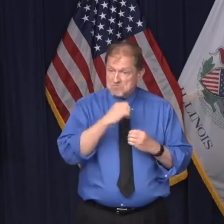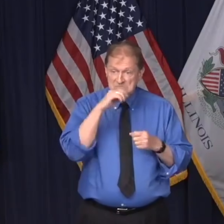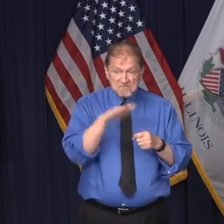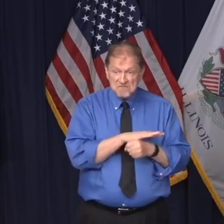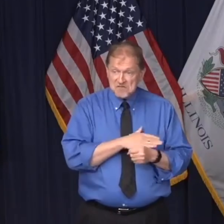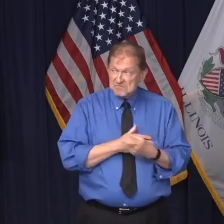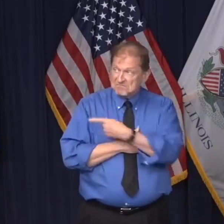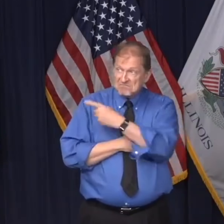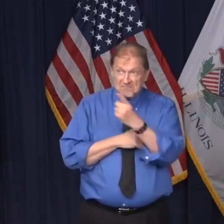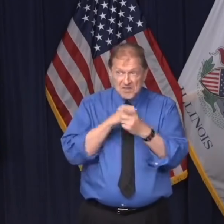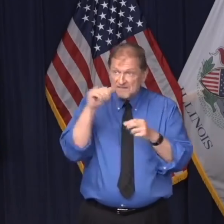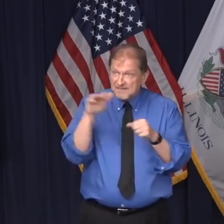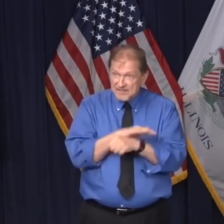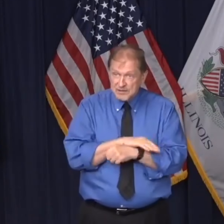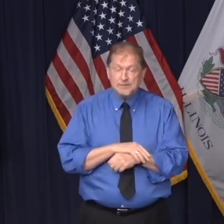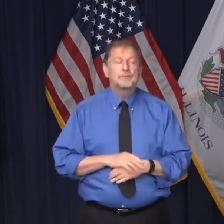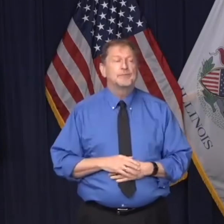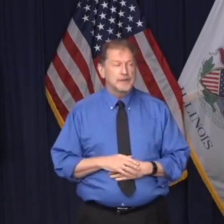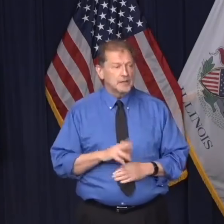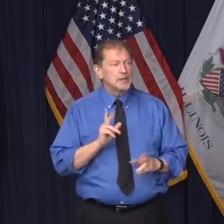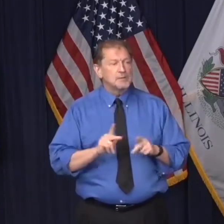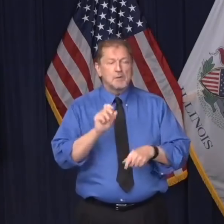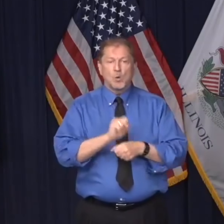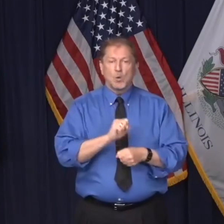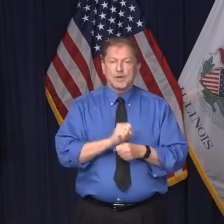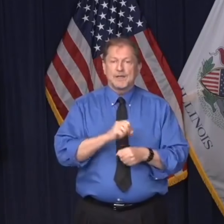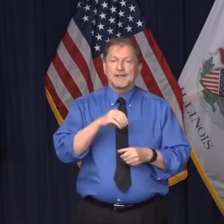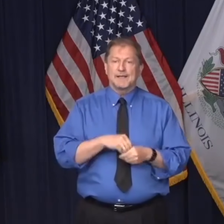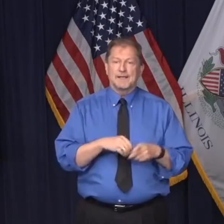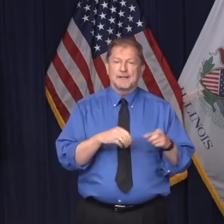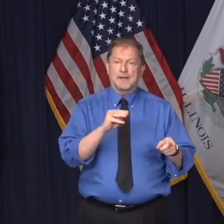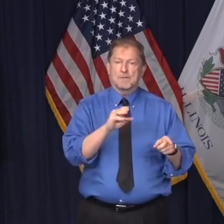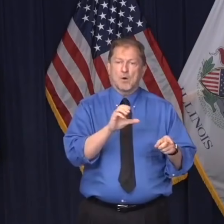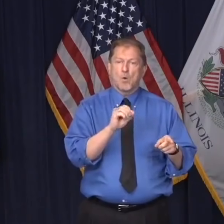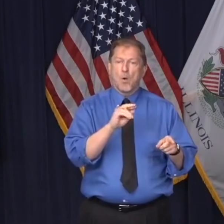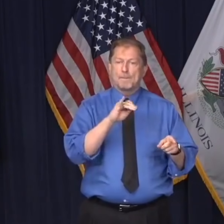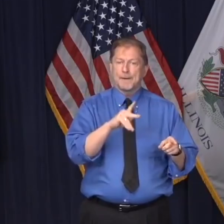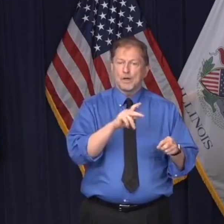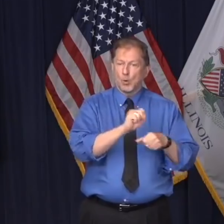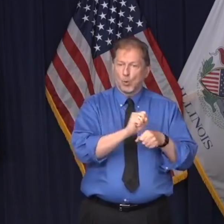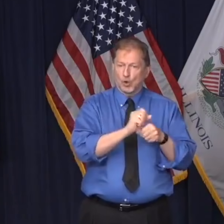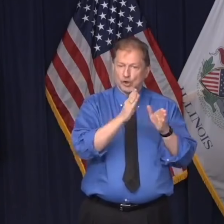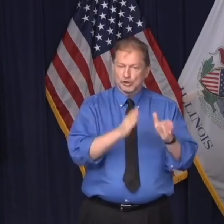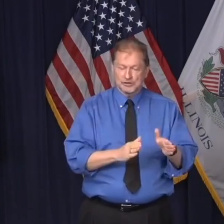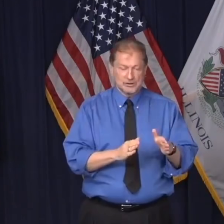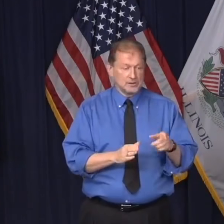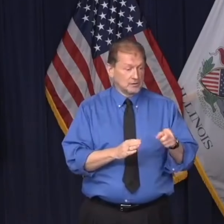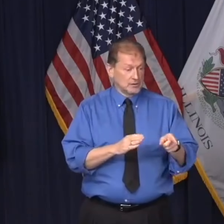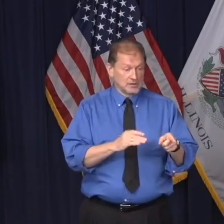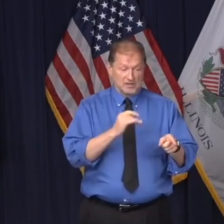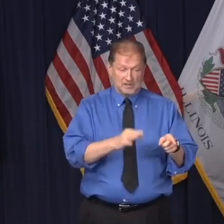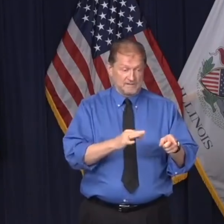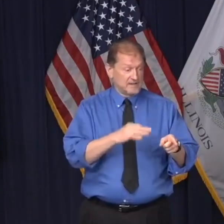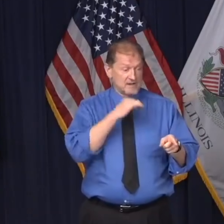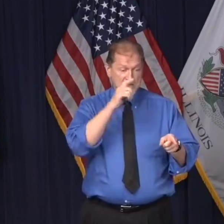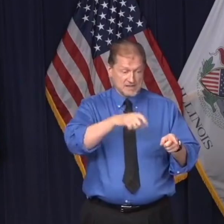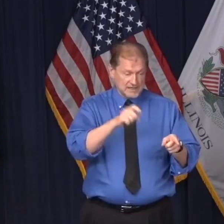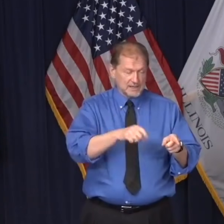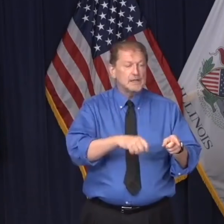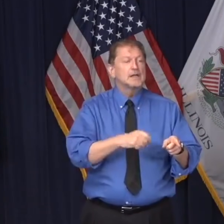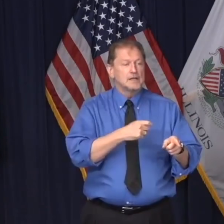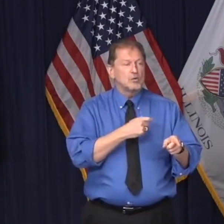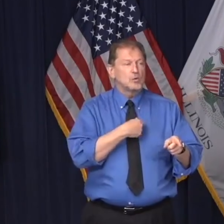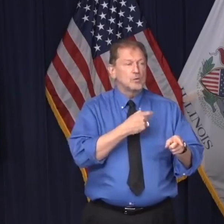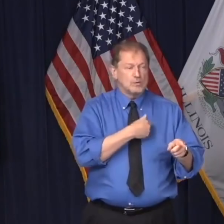the healthcare workers that are at McCormick Place that may not be needed are actually going to be used in other areas, for example,